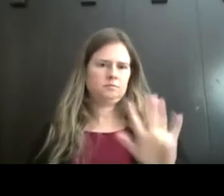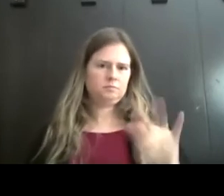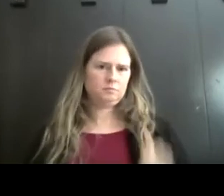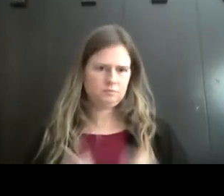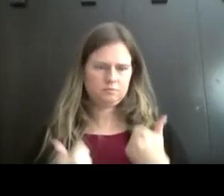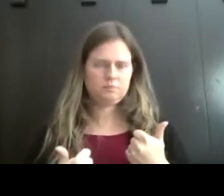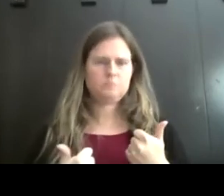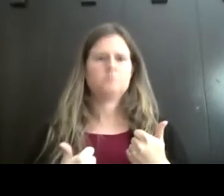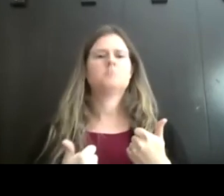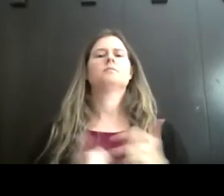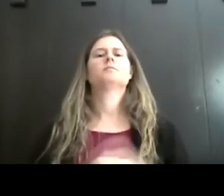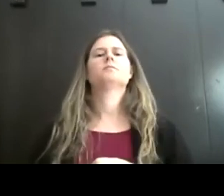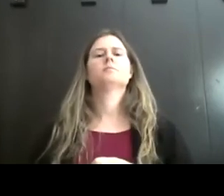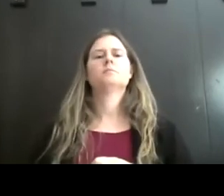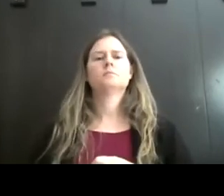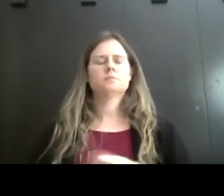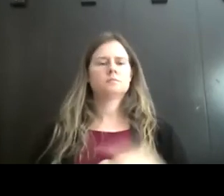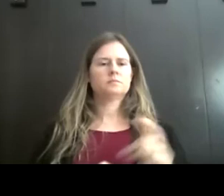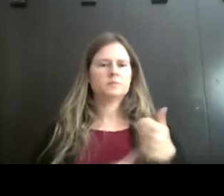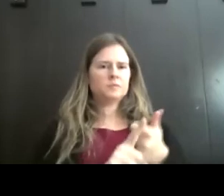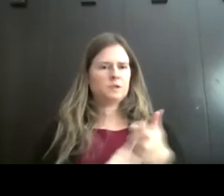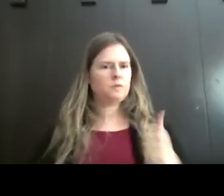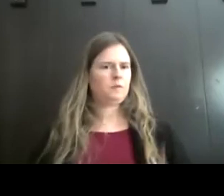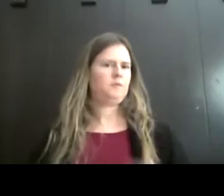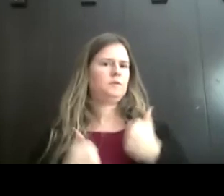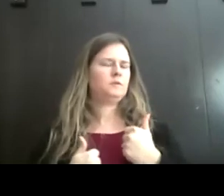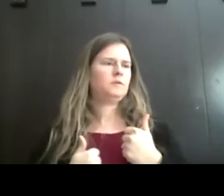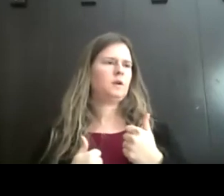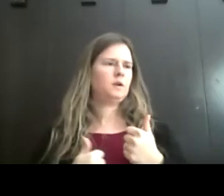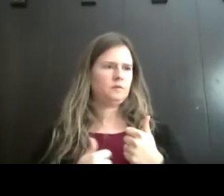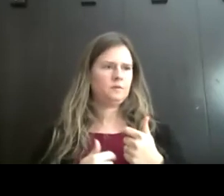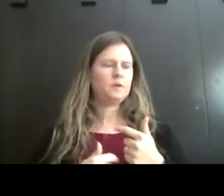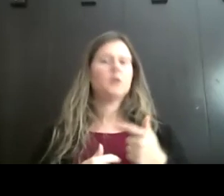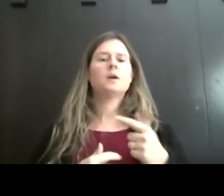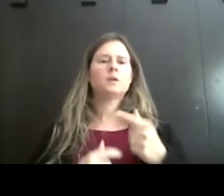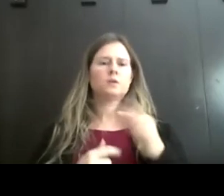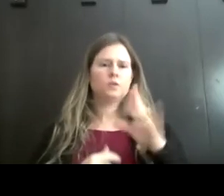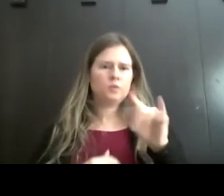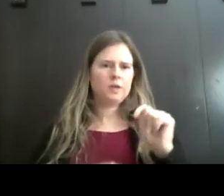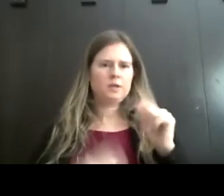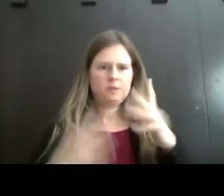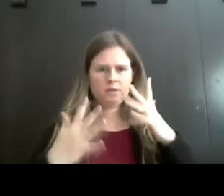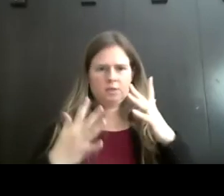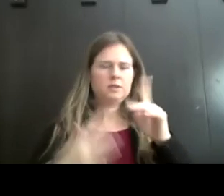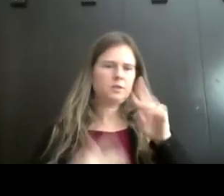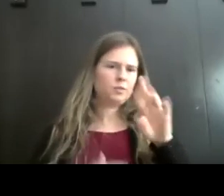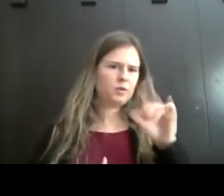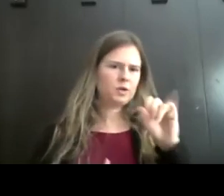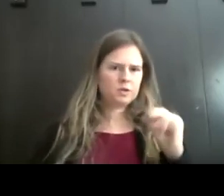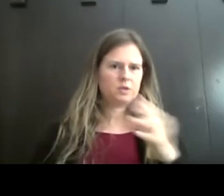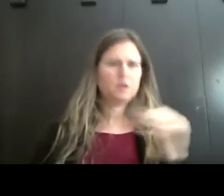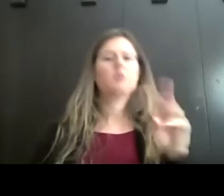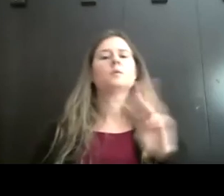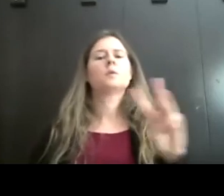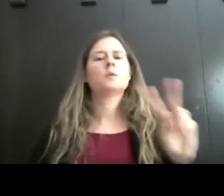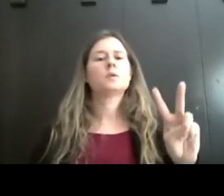Survived the Great Depression and World War II. This beautiful woman right here is